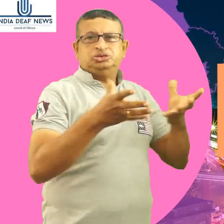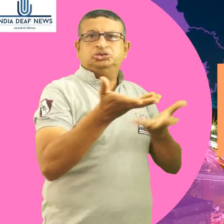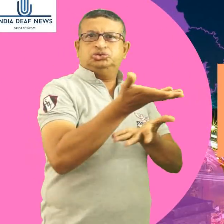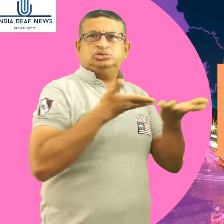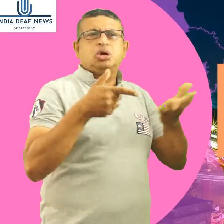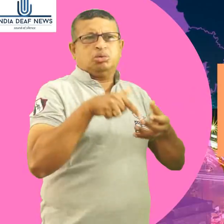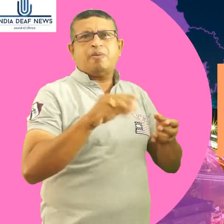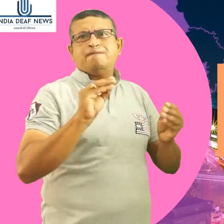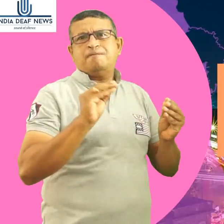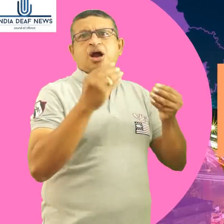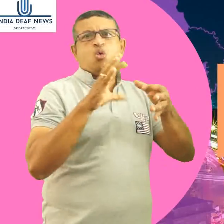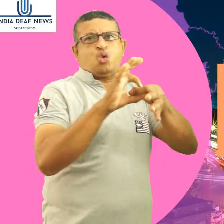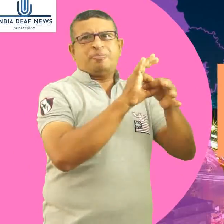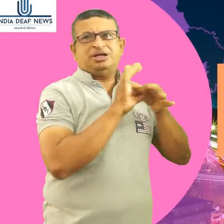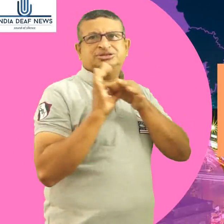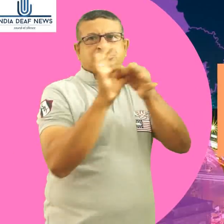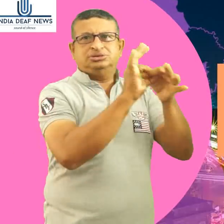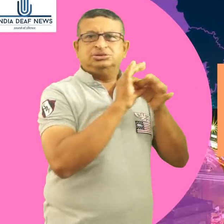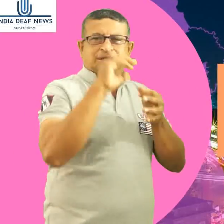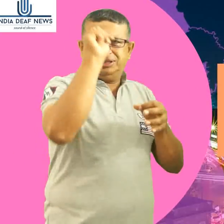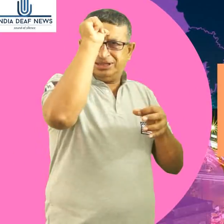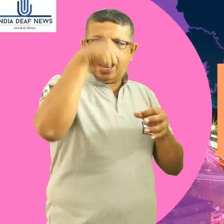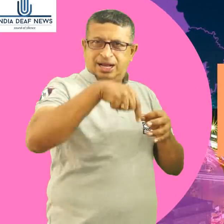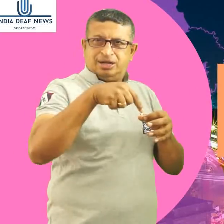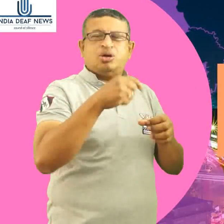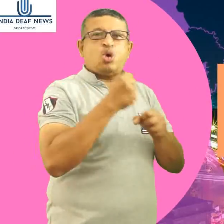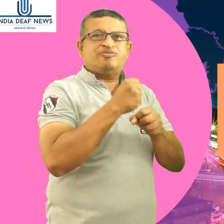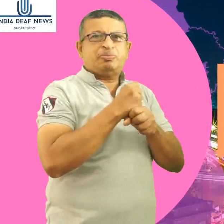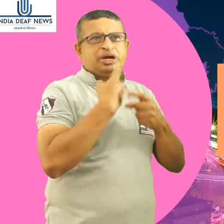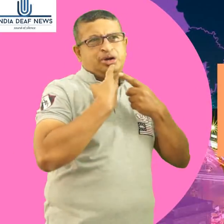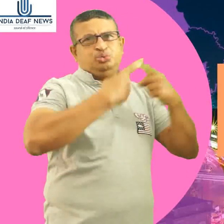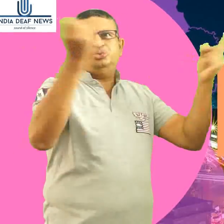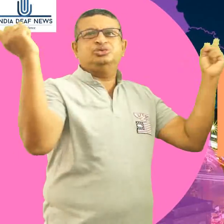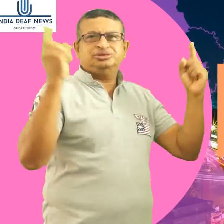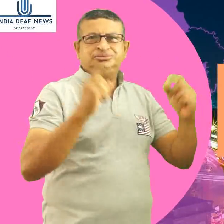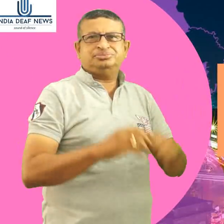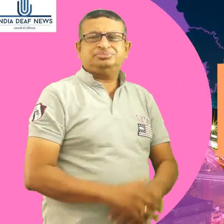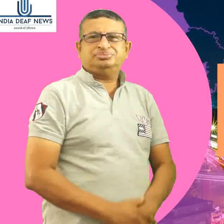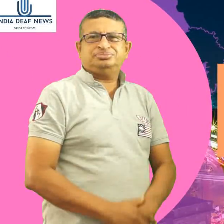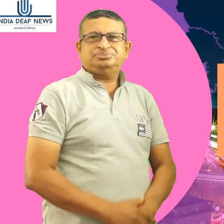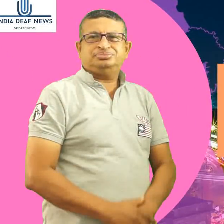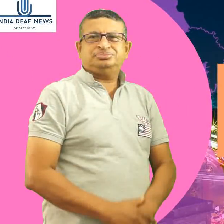be absent. This will be the first time India will host a summit-level